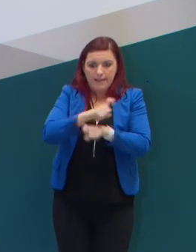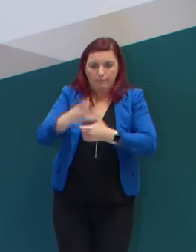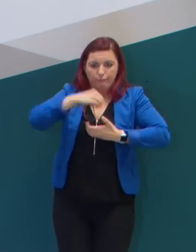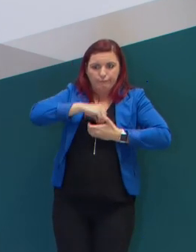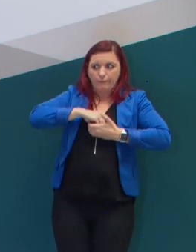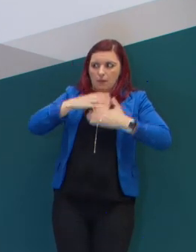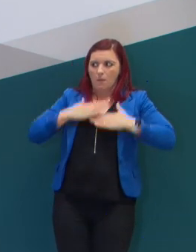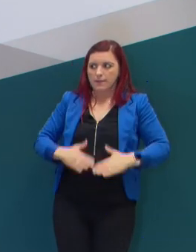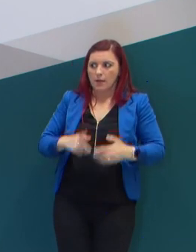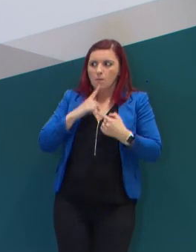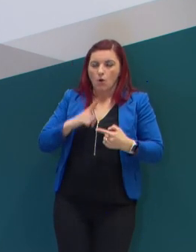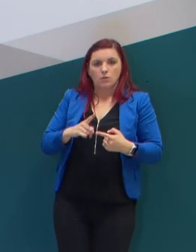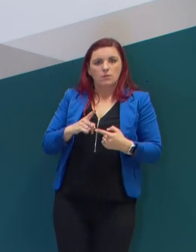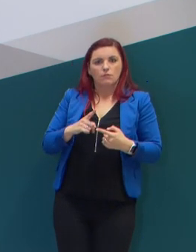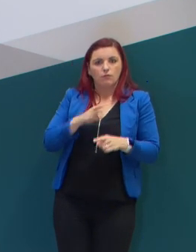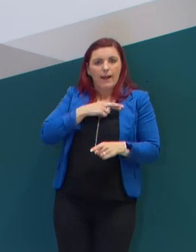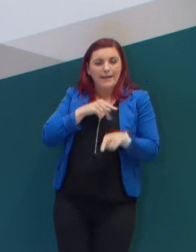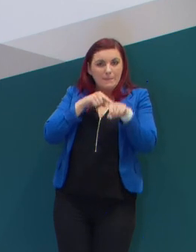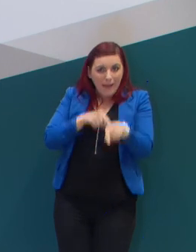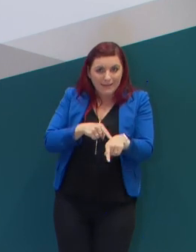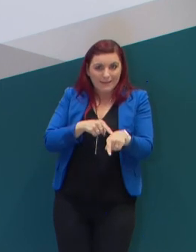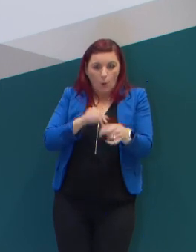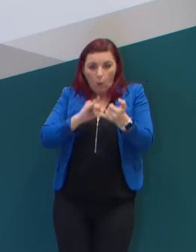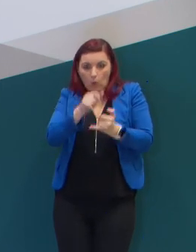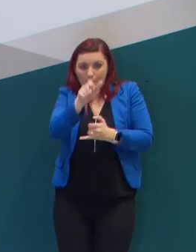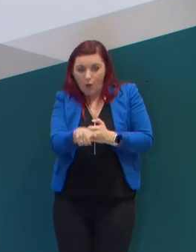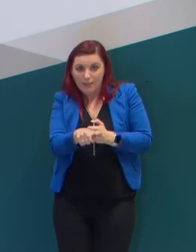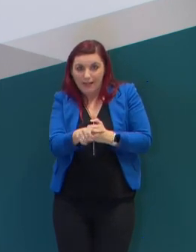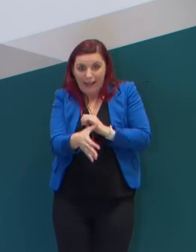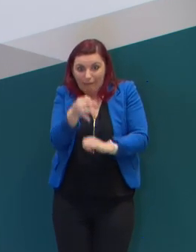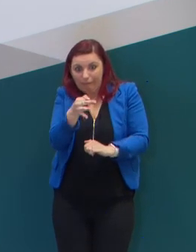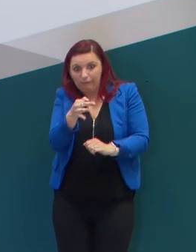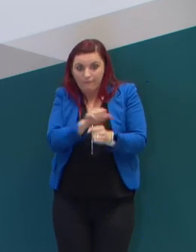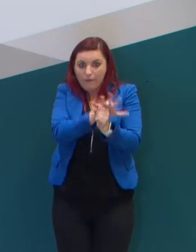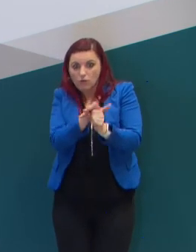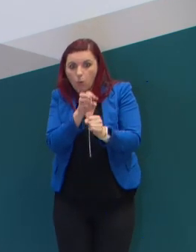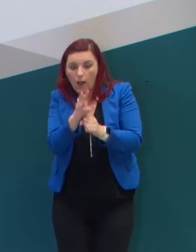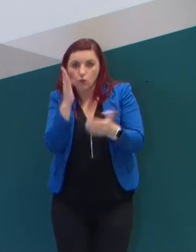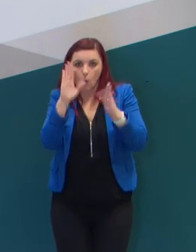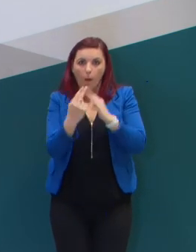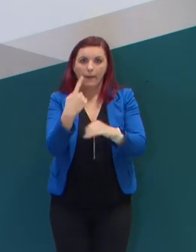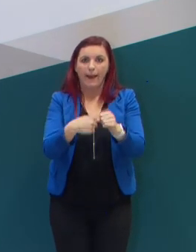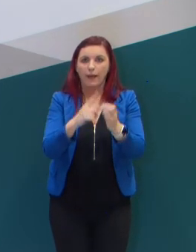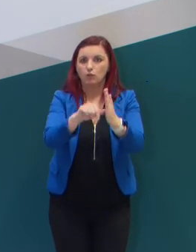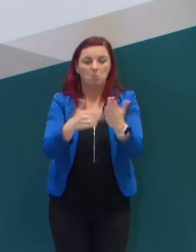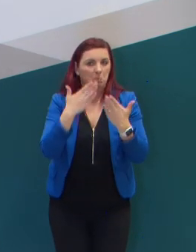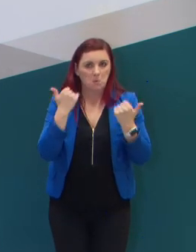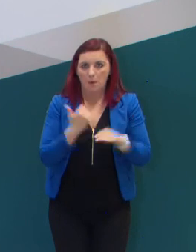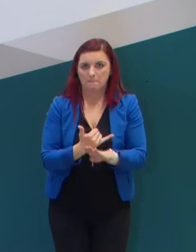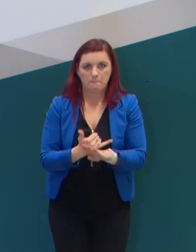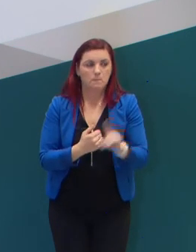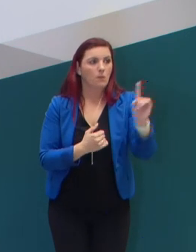individual as to whether the virus remains detectable at the point that they have their sample tested. And what do people do if they've